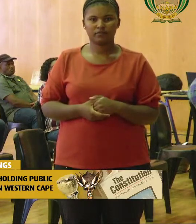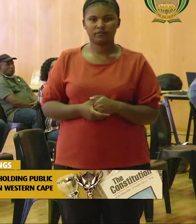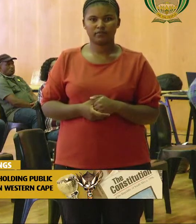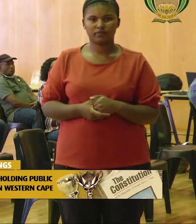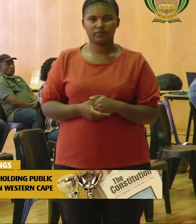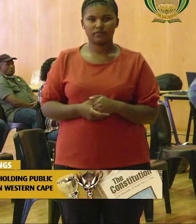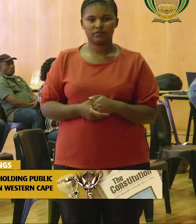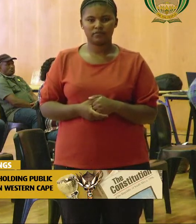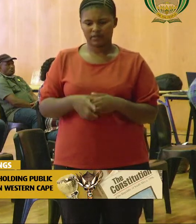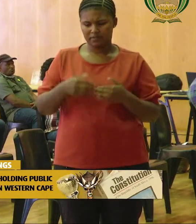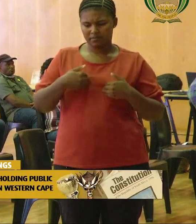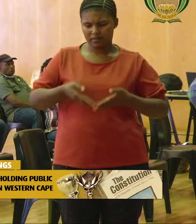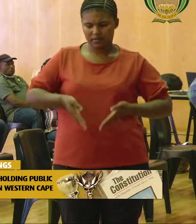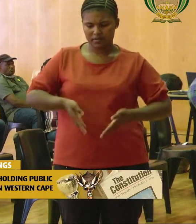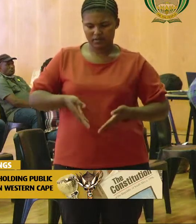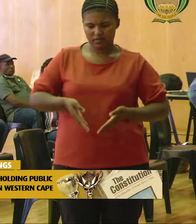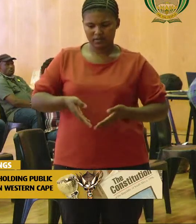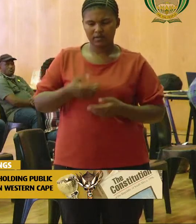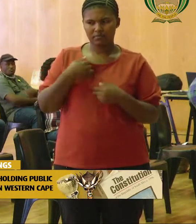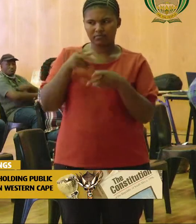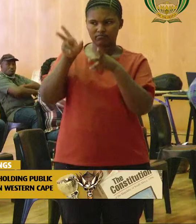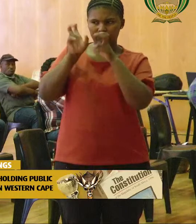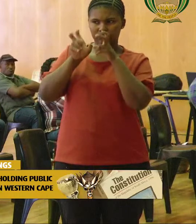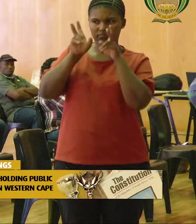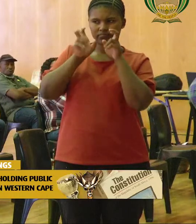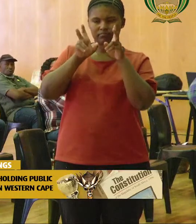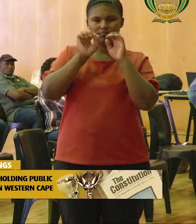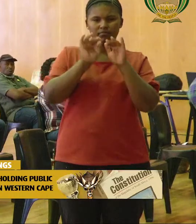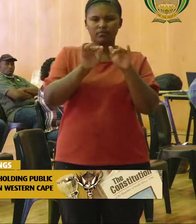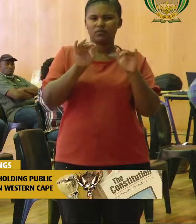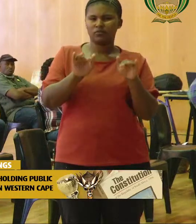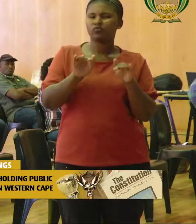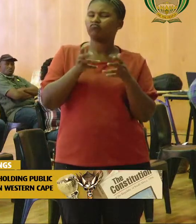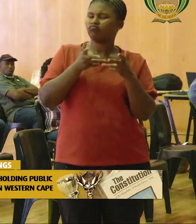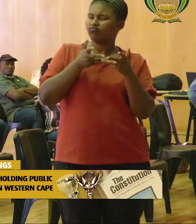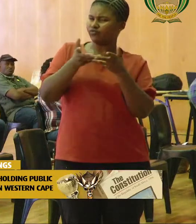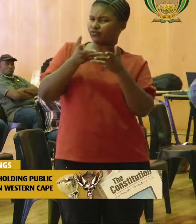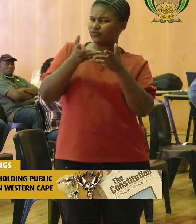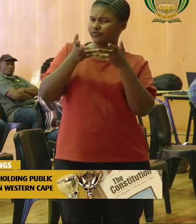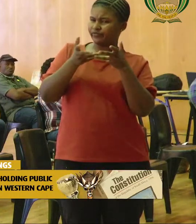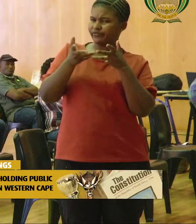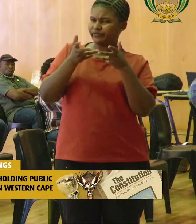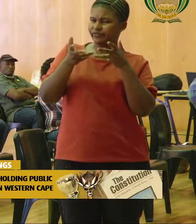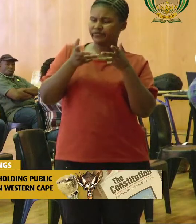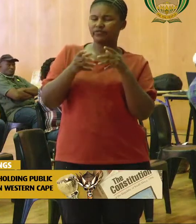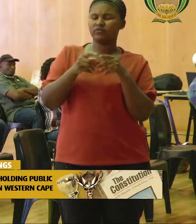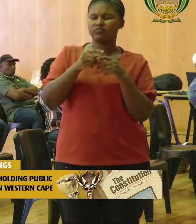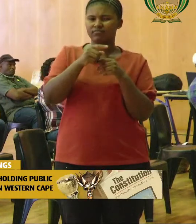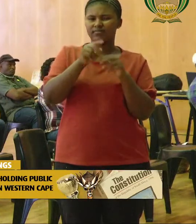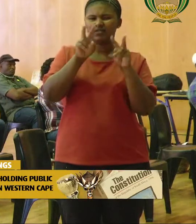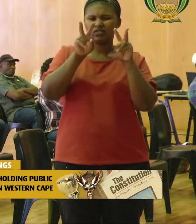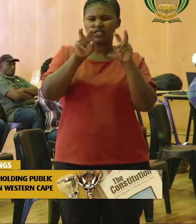I'm sitting here and listening while people are deliberating about the whole thing of